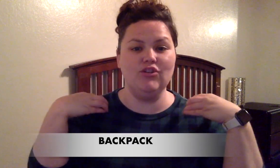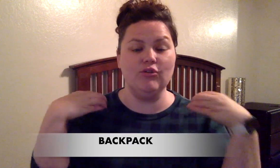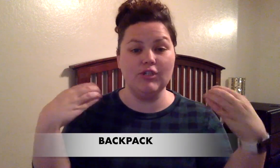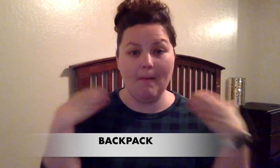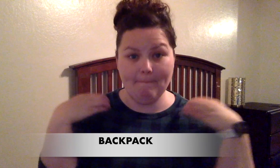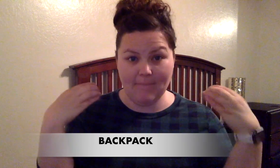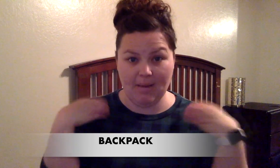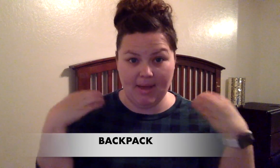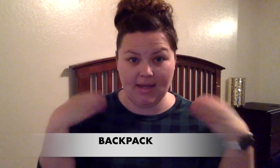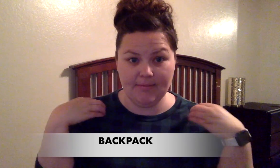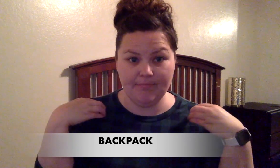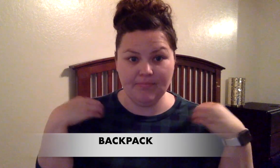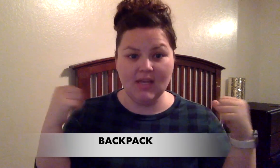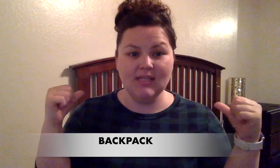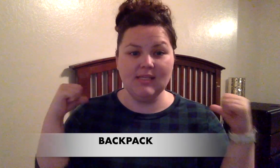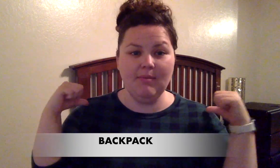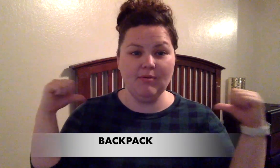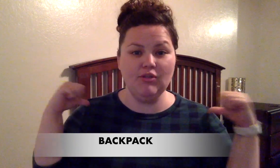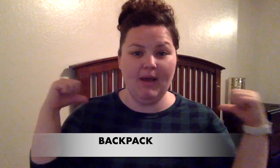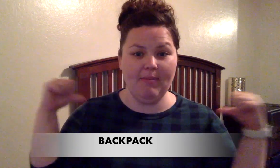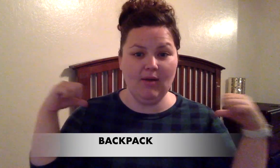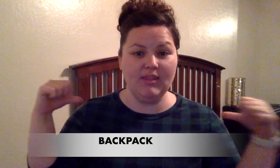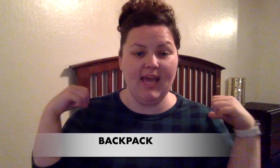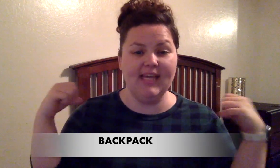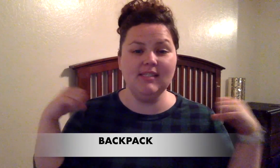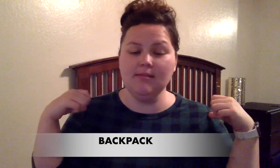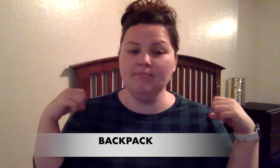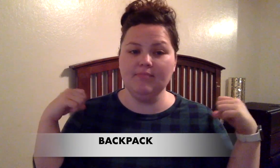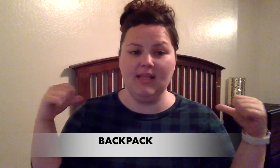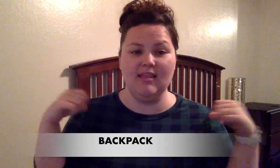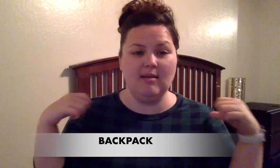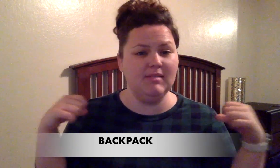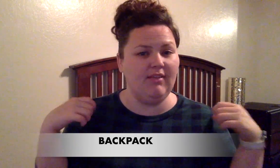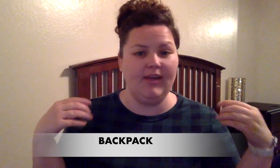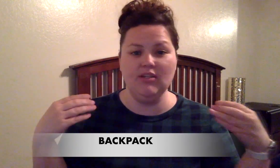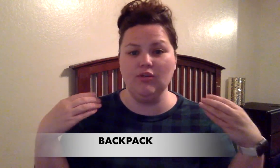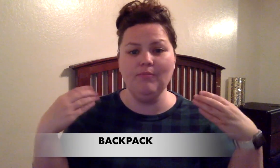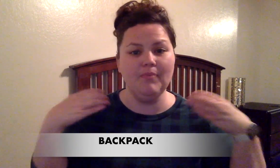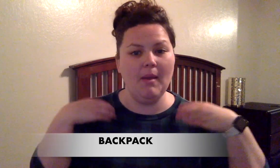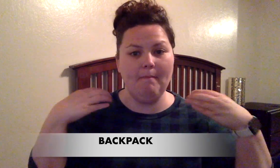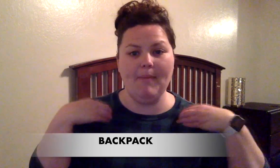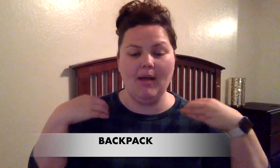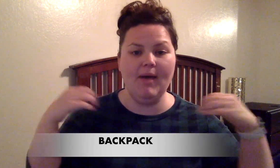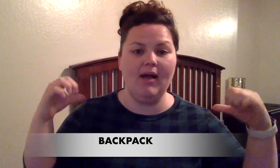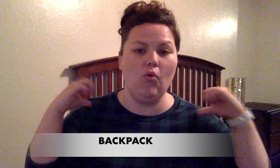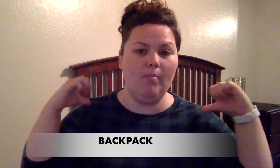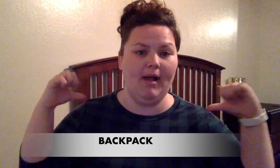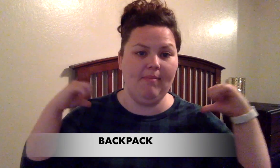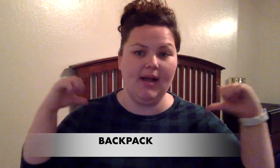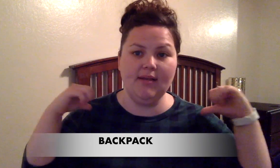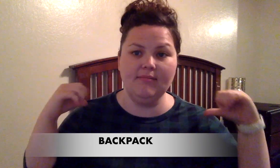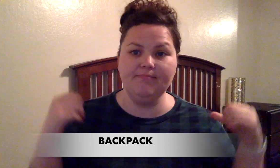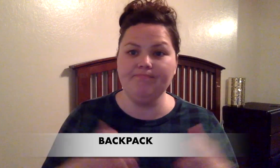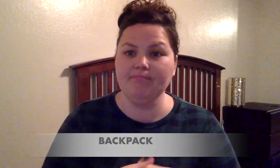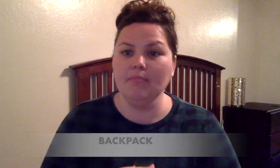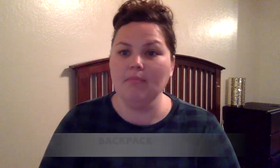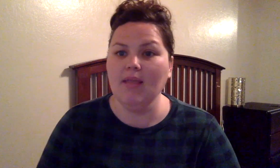shoulders. Backpack. Some people do backpack with the A's and the thumbs. That's fine too. Backpack or